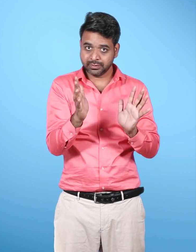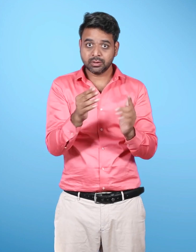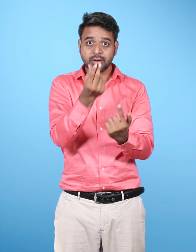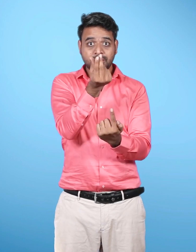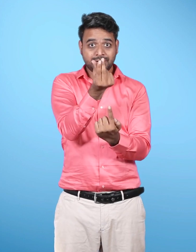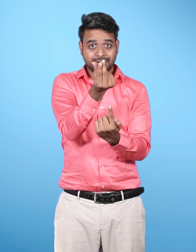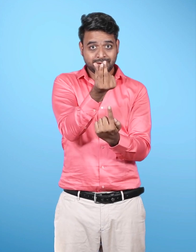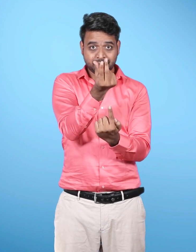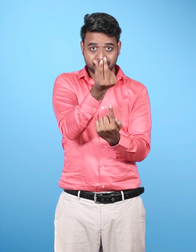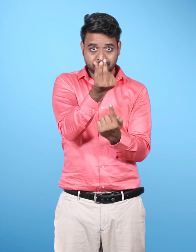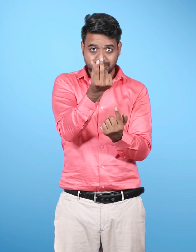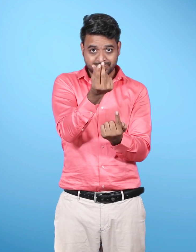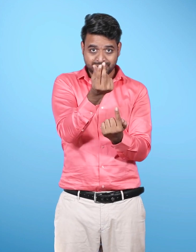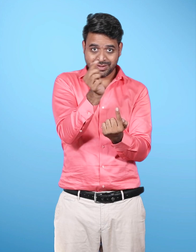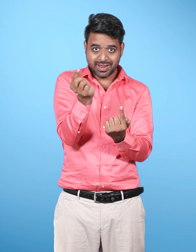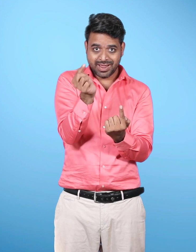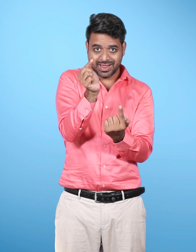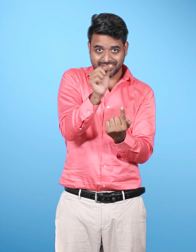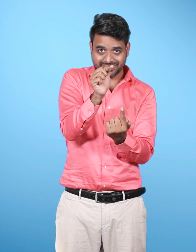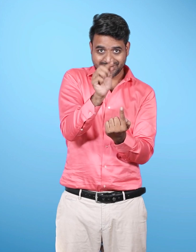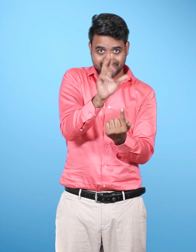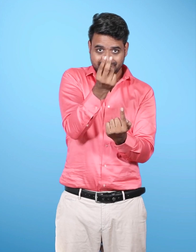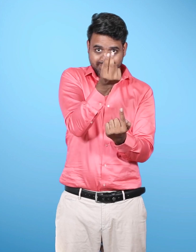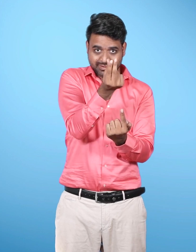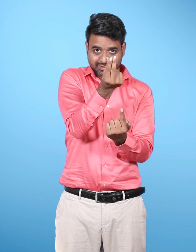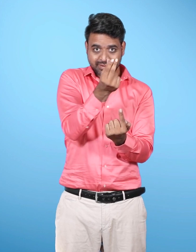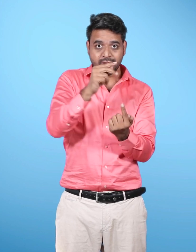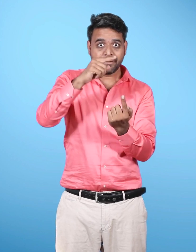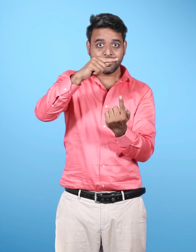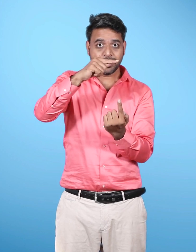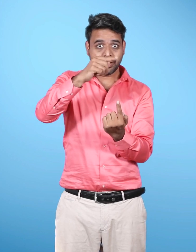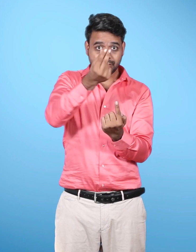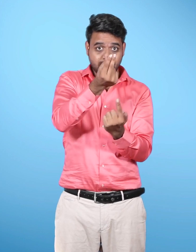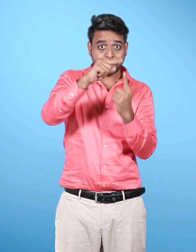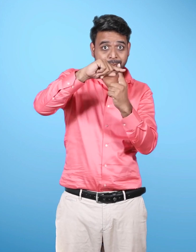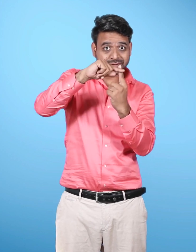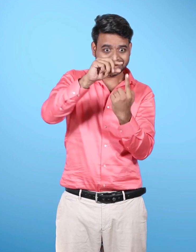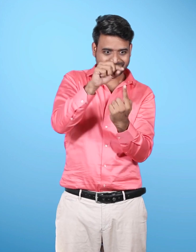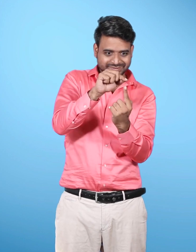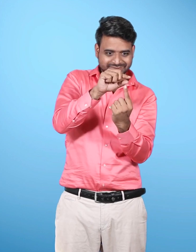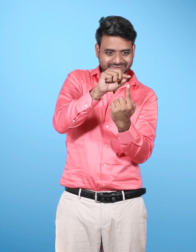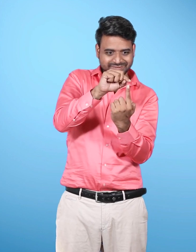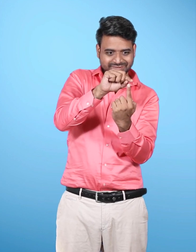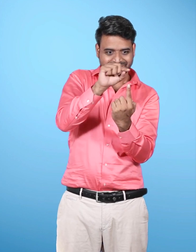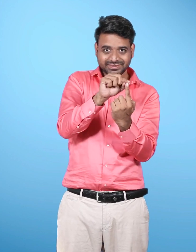of the base of the bulb, that is, its other terminal, in contact with the positive terminal of the